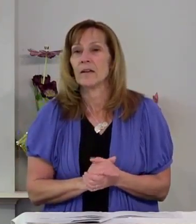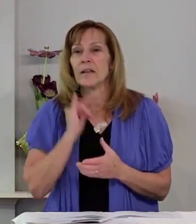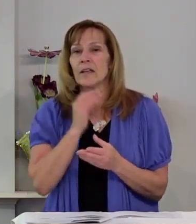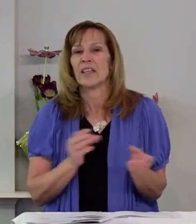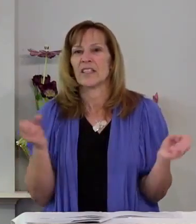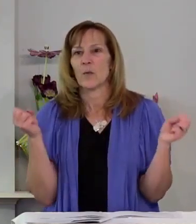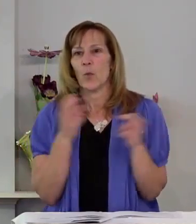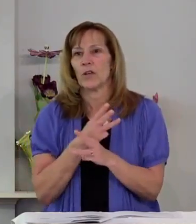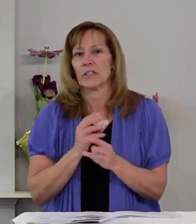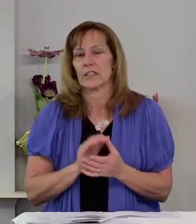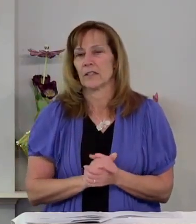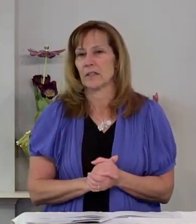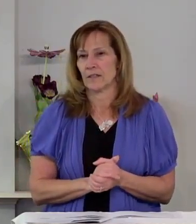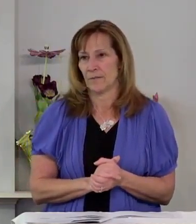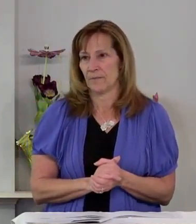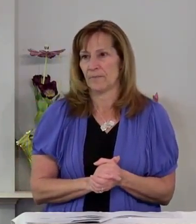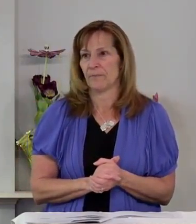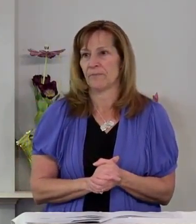even worse.